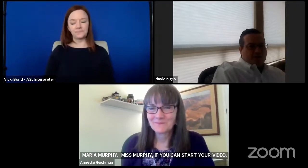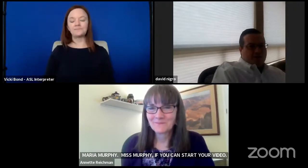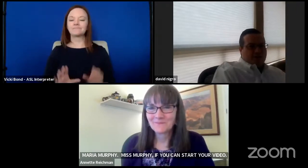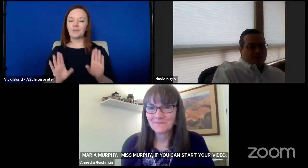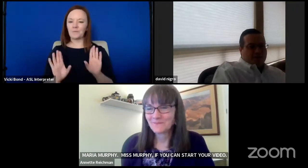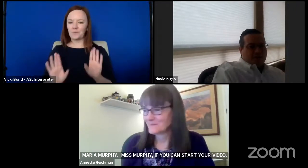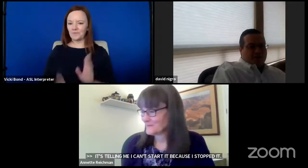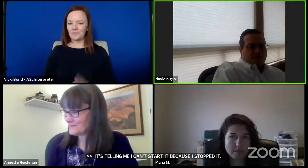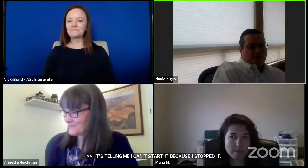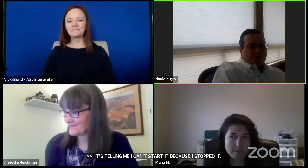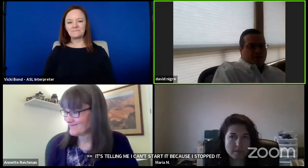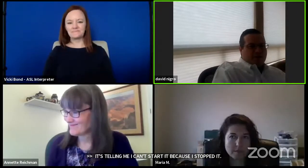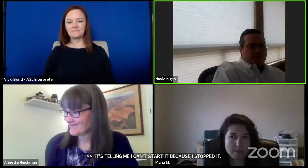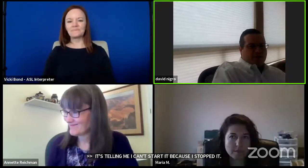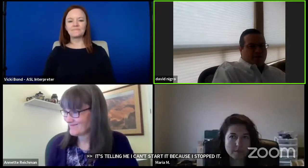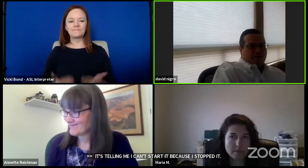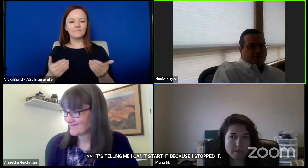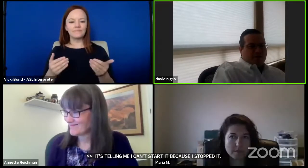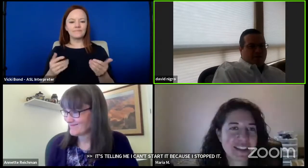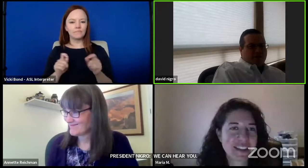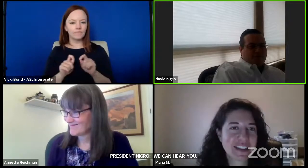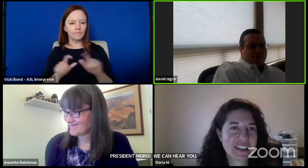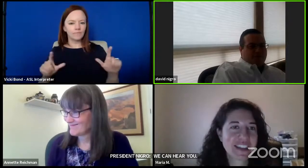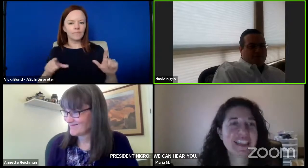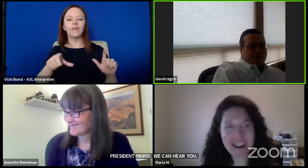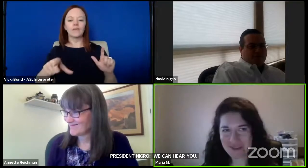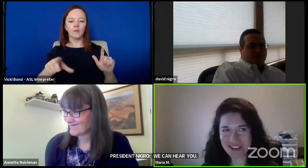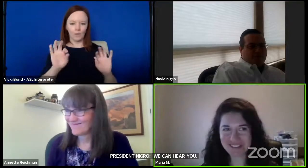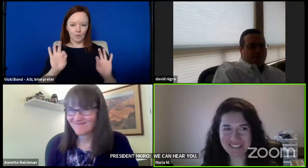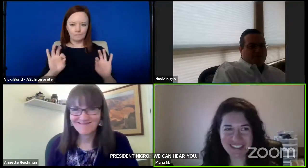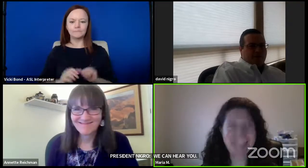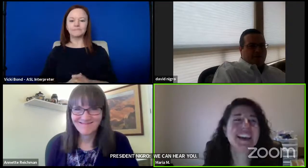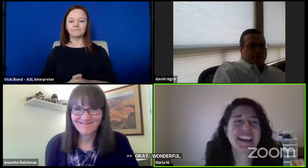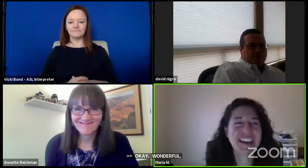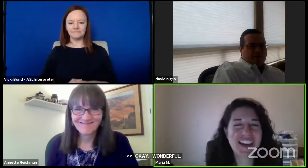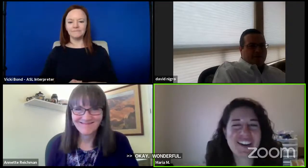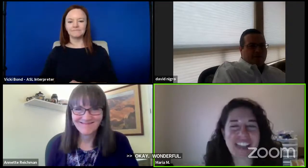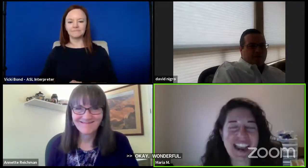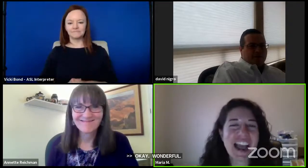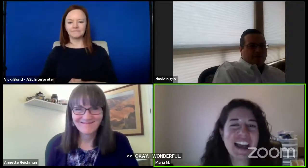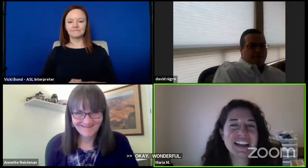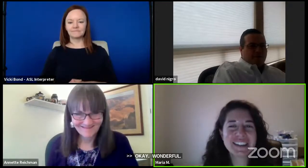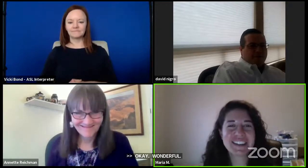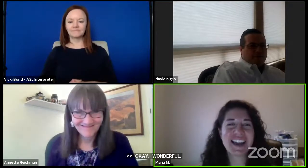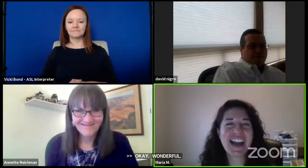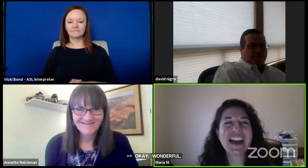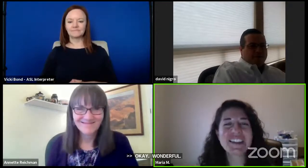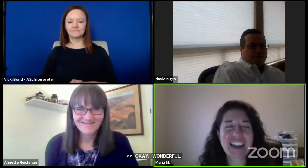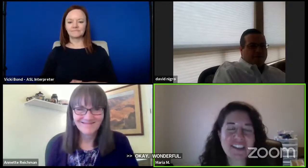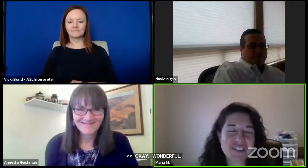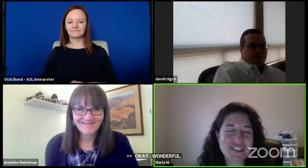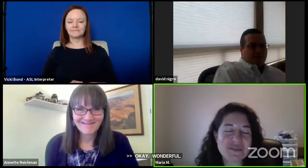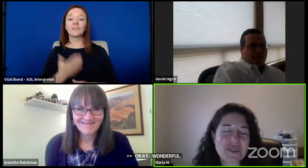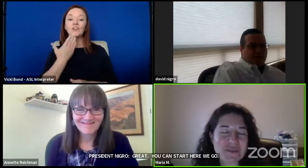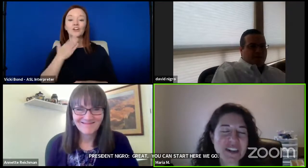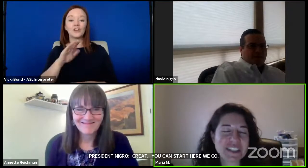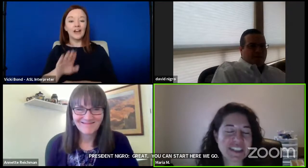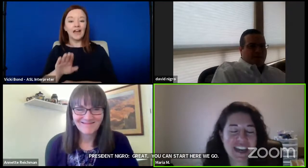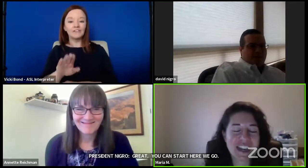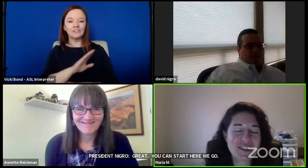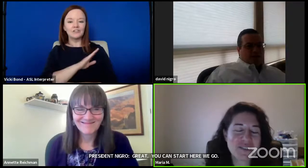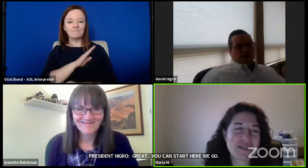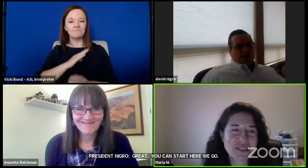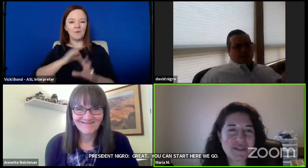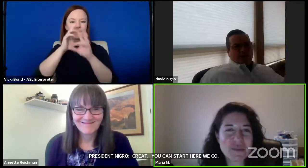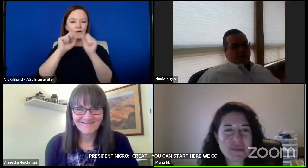Wonderful. Great. You can start. There we and go. You get that fixed. There. All right. Here we go. Okay. Good afternoon, Board